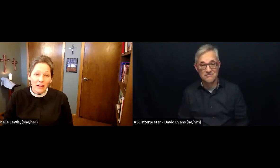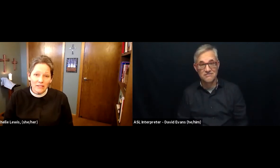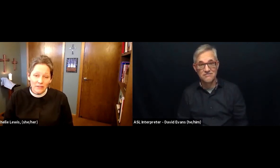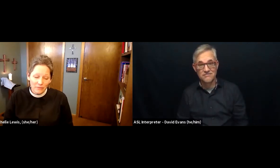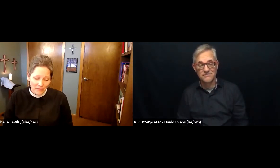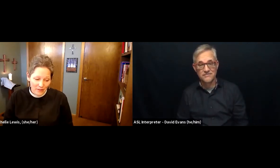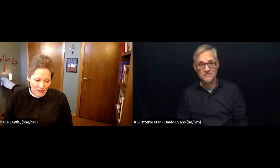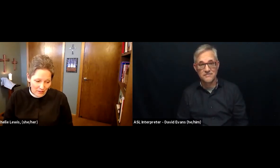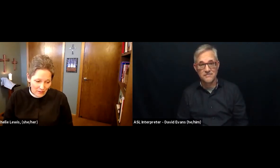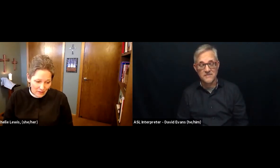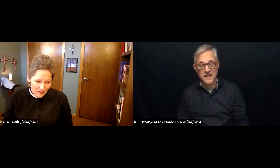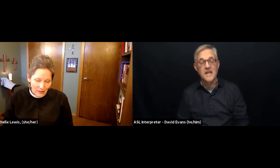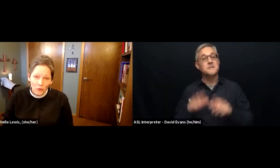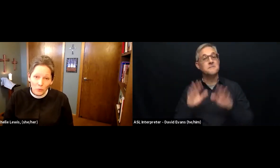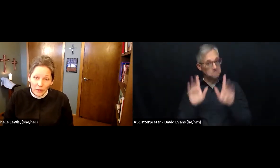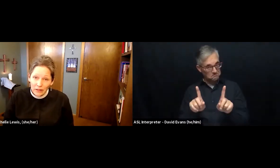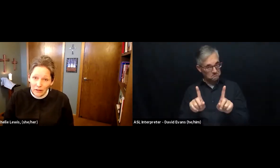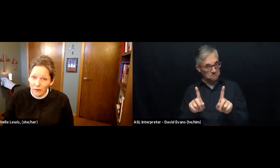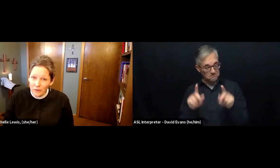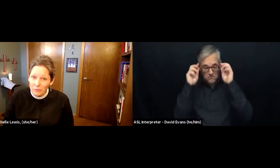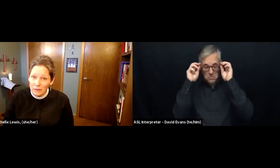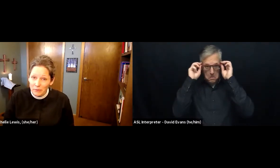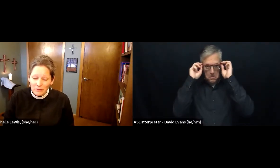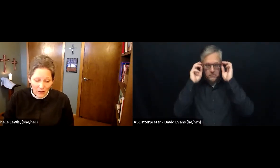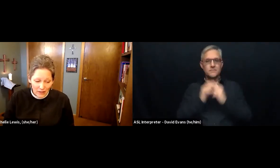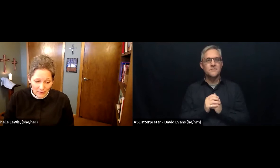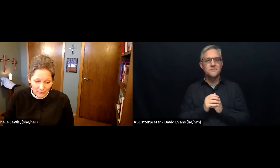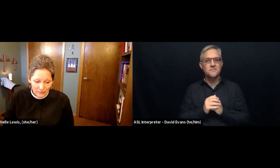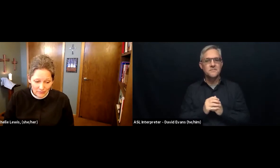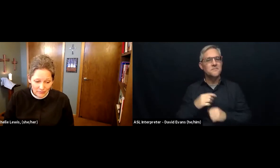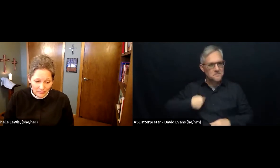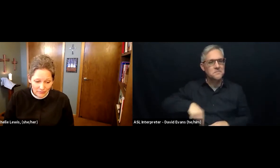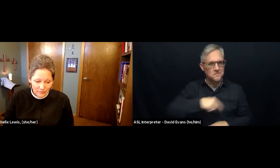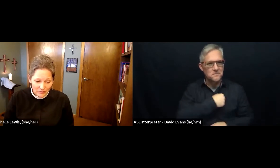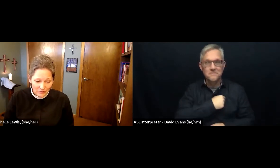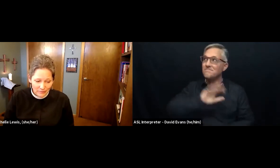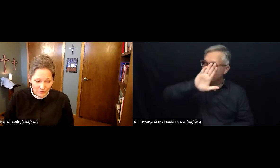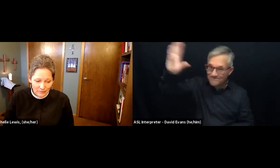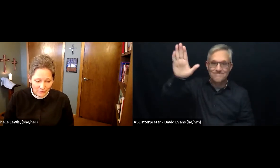And yet, we are the people of God.